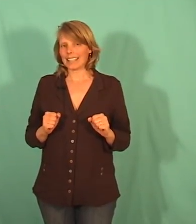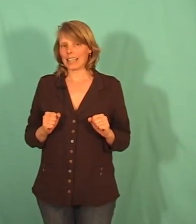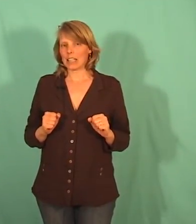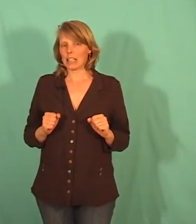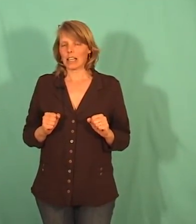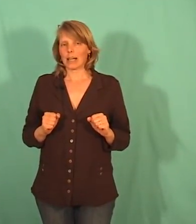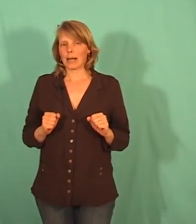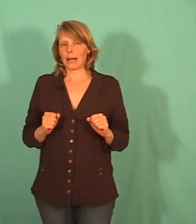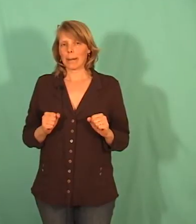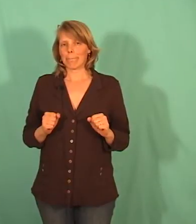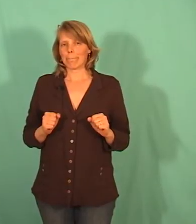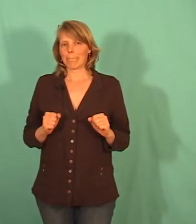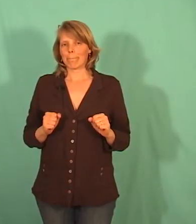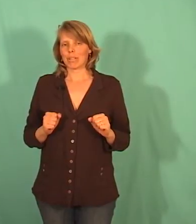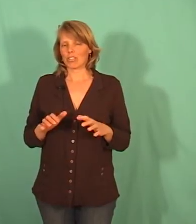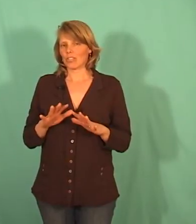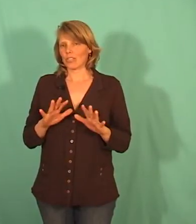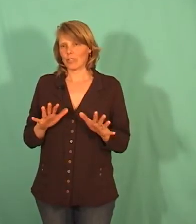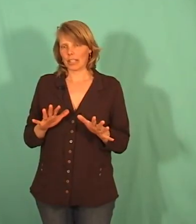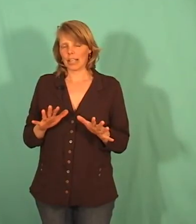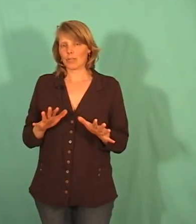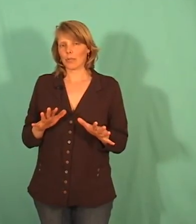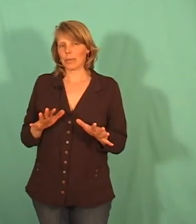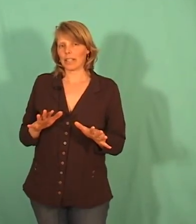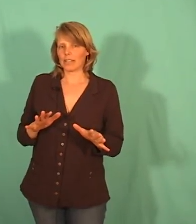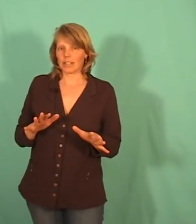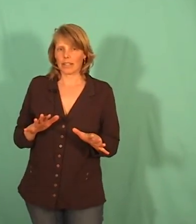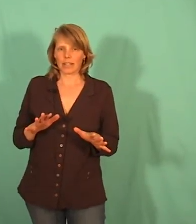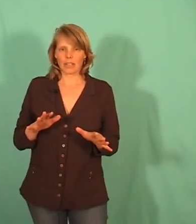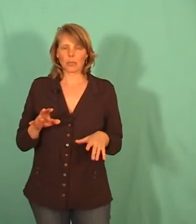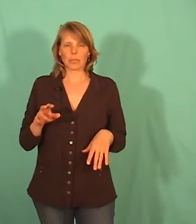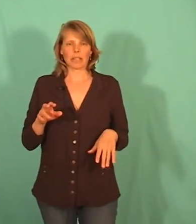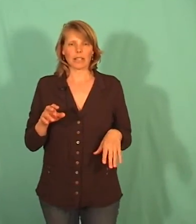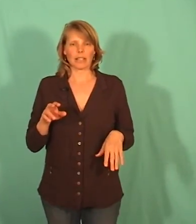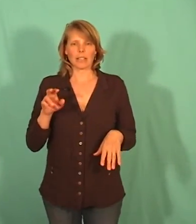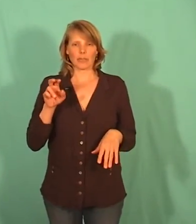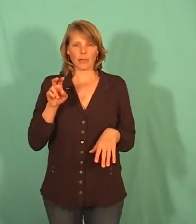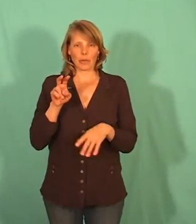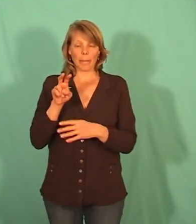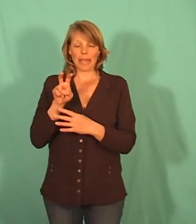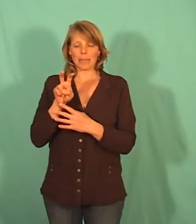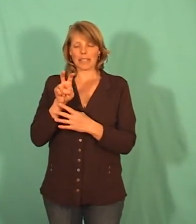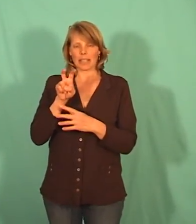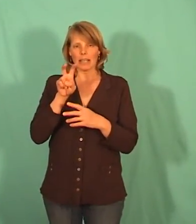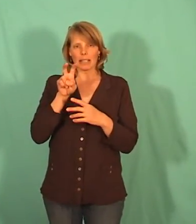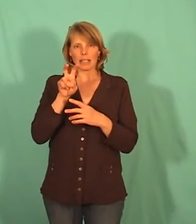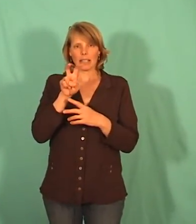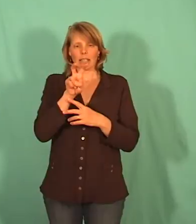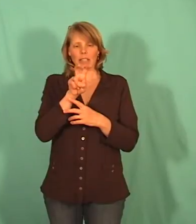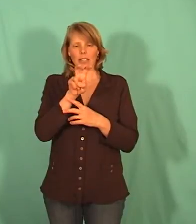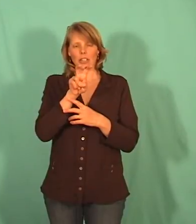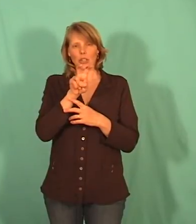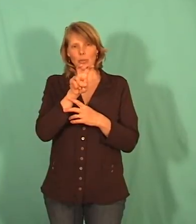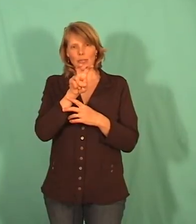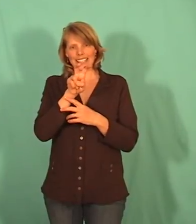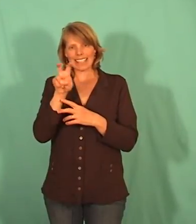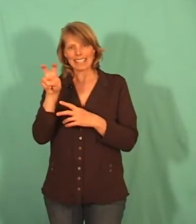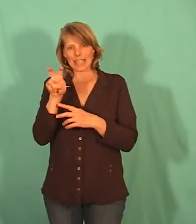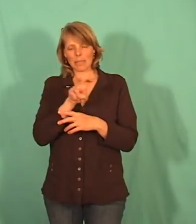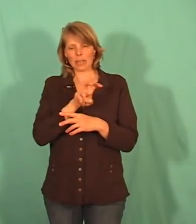Pizza, there's different signs for pizza. This would be the easiest for a baby sign. It's the 2 Z's in the middle.